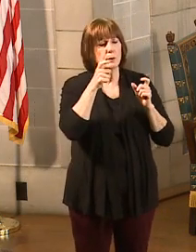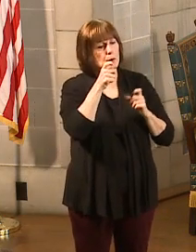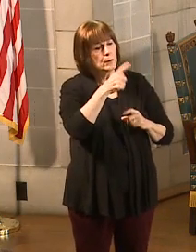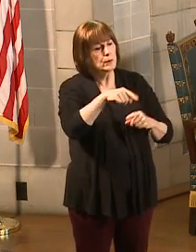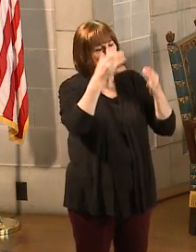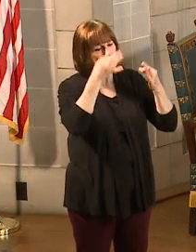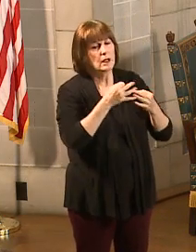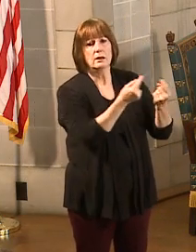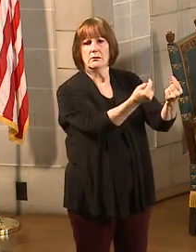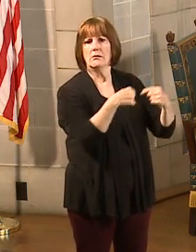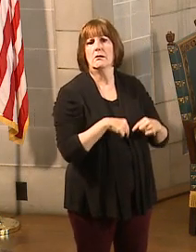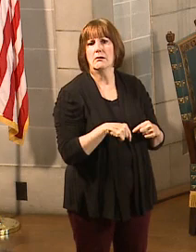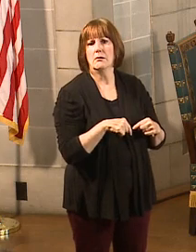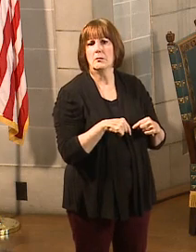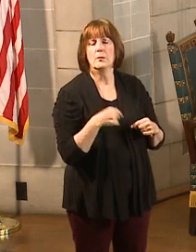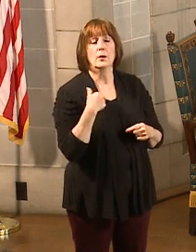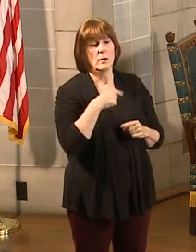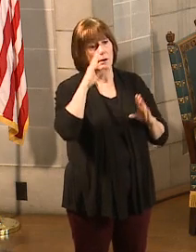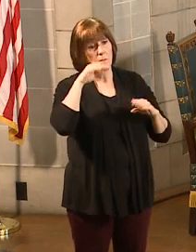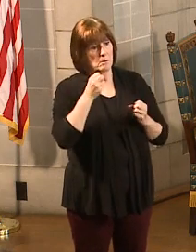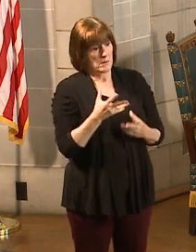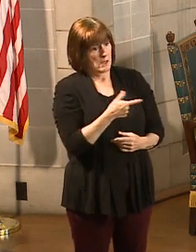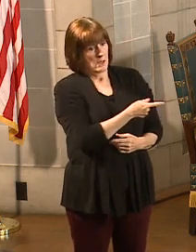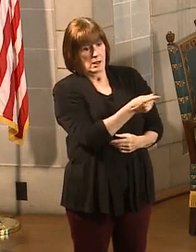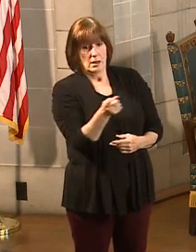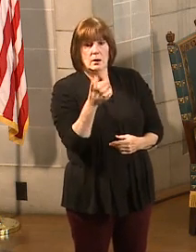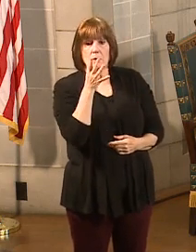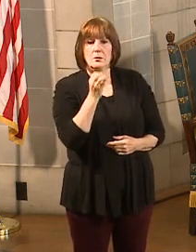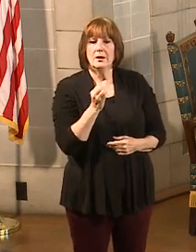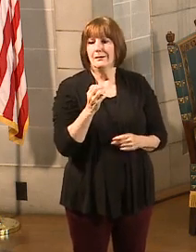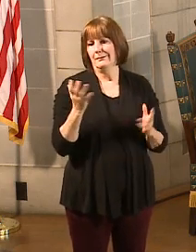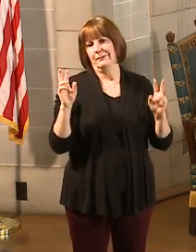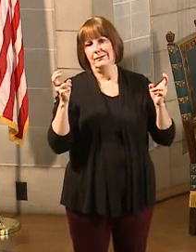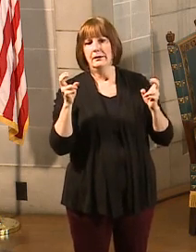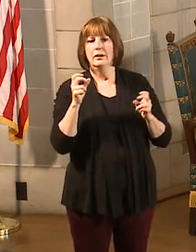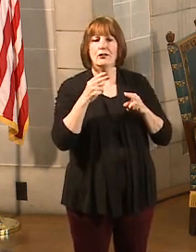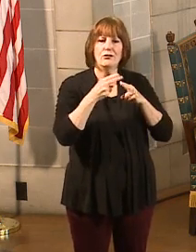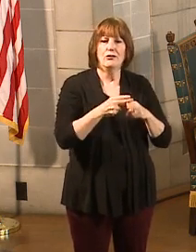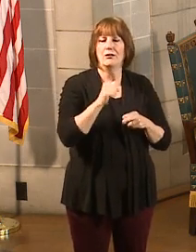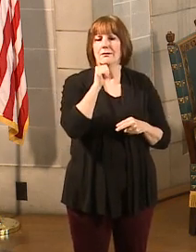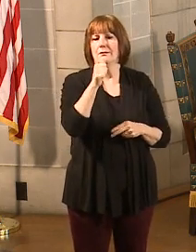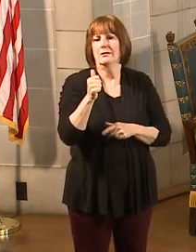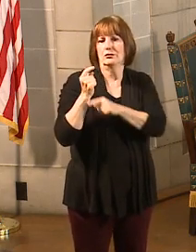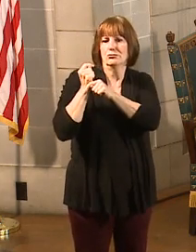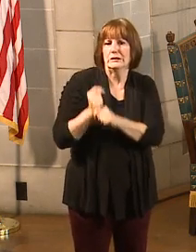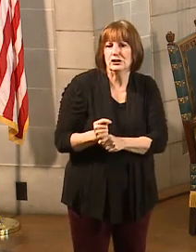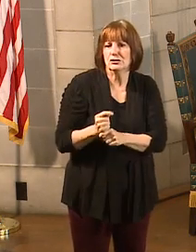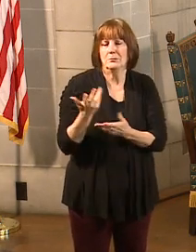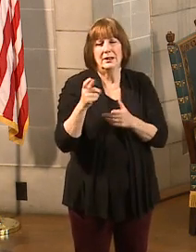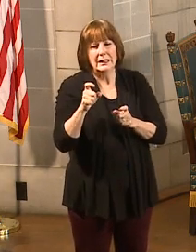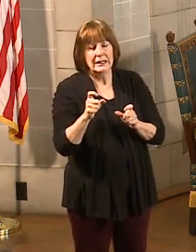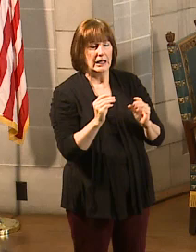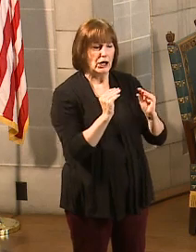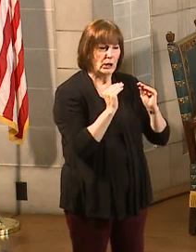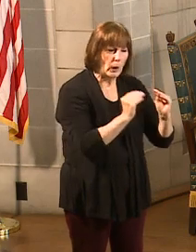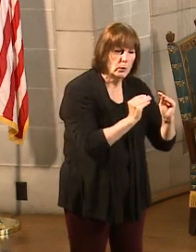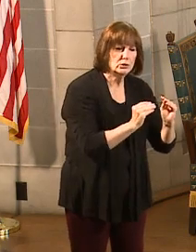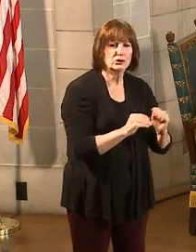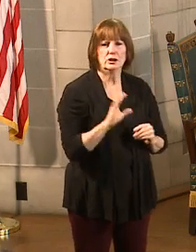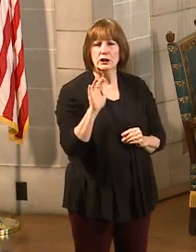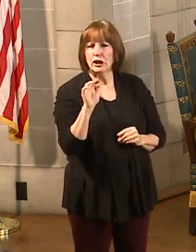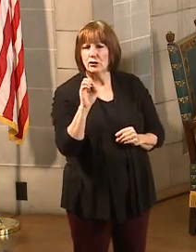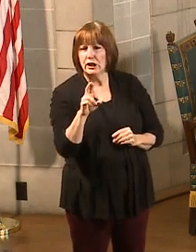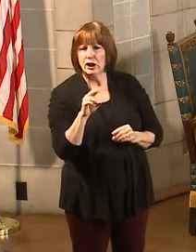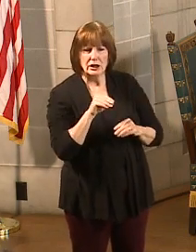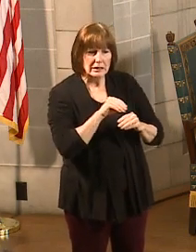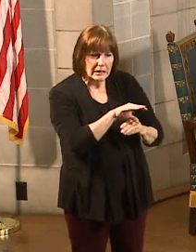to come to our campuses. We know many of them are going to be the non-traditional student. They may need coaching, they may need career counseling, they